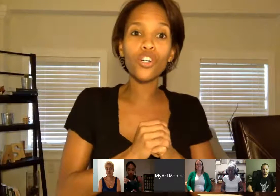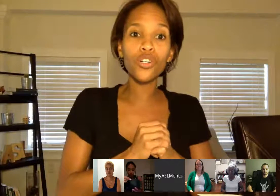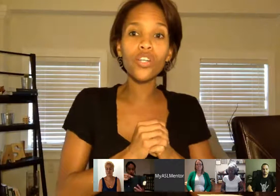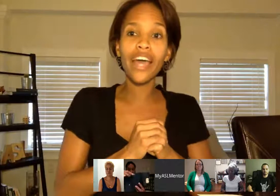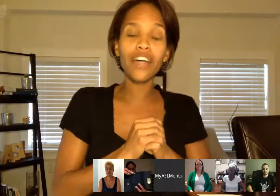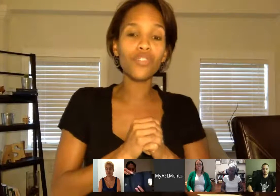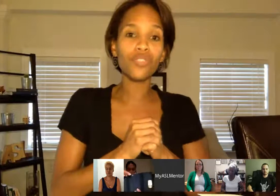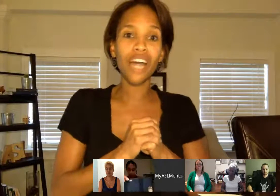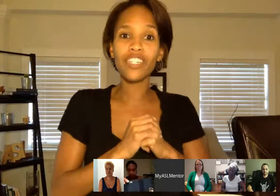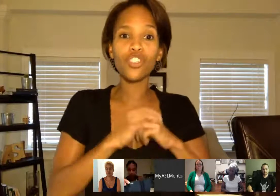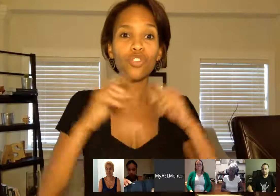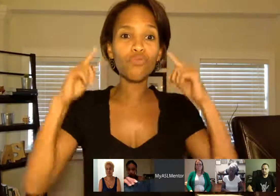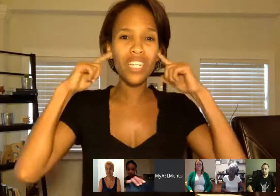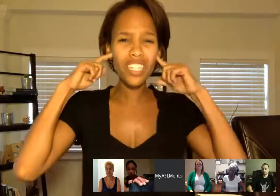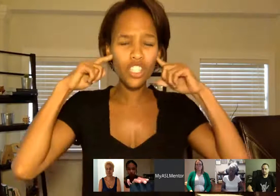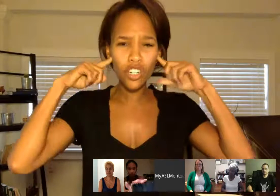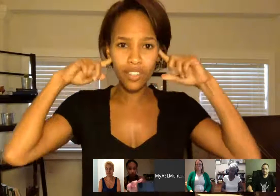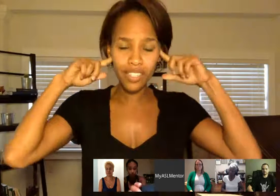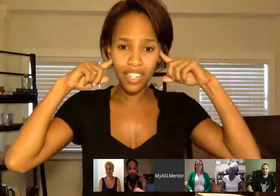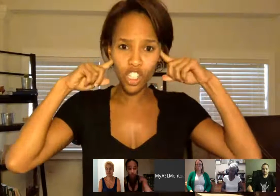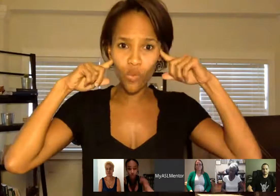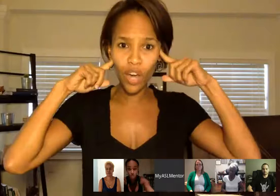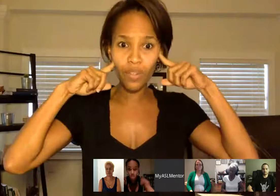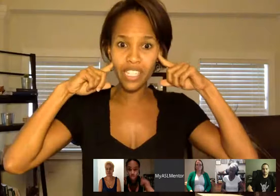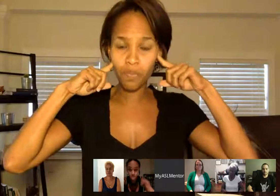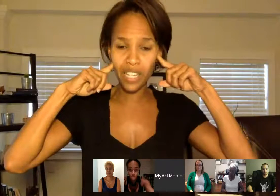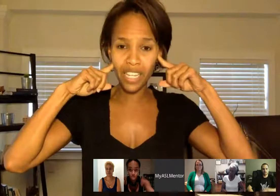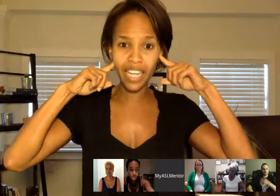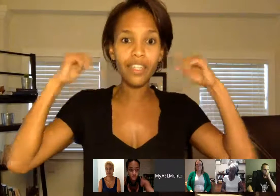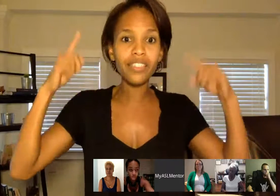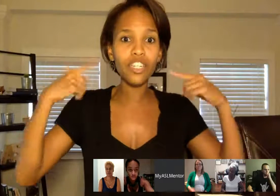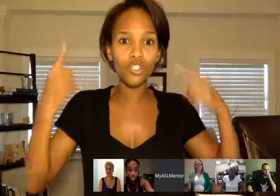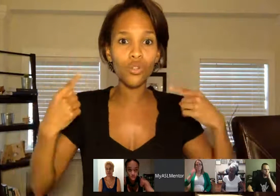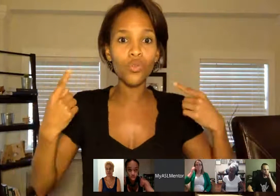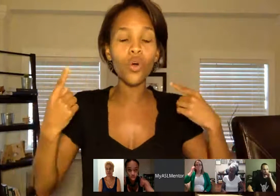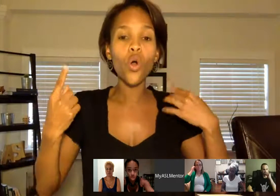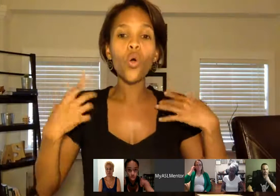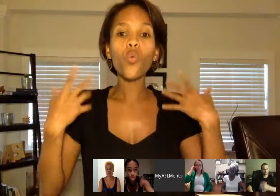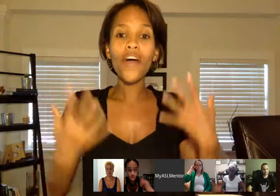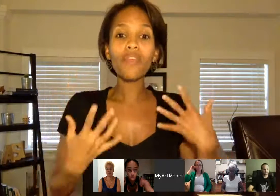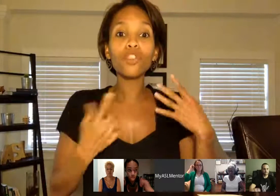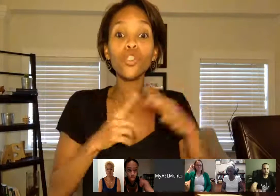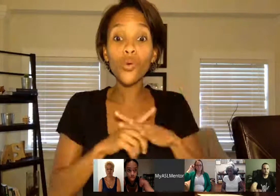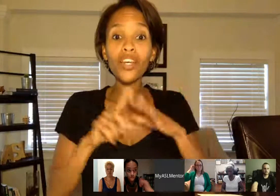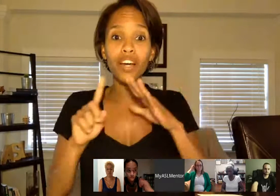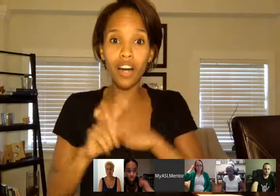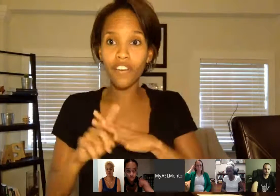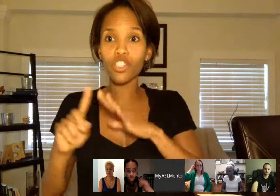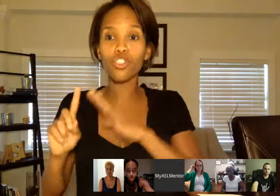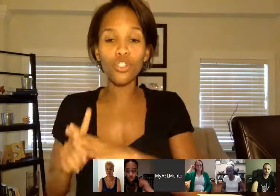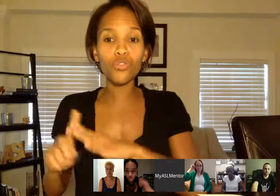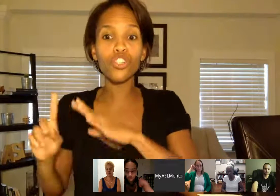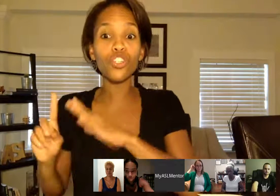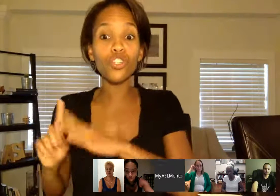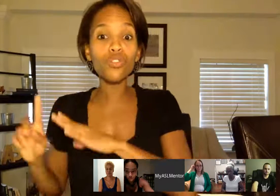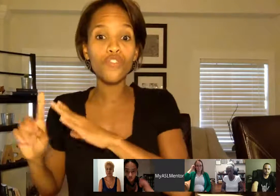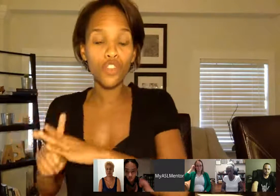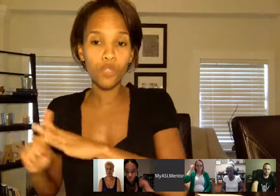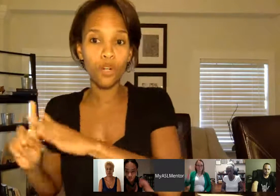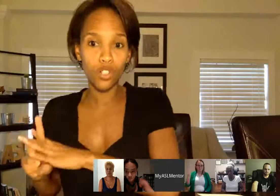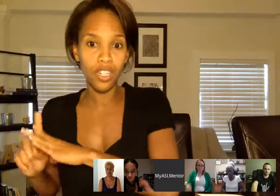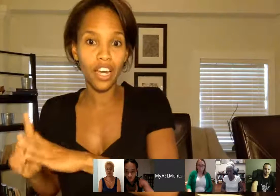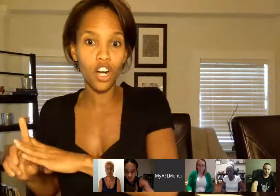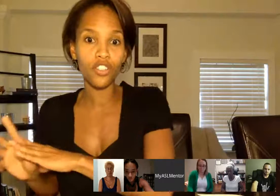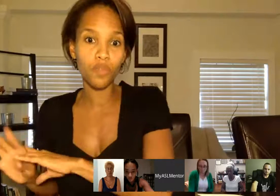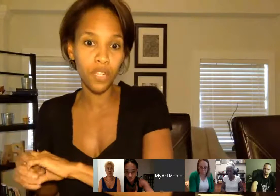a good exercise to really start listening to the way we speak and listening to when the majority of us choose to use